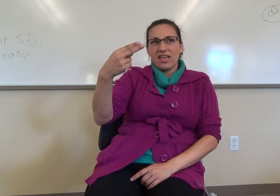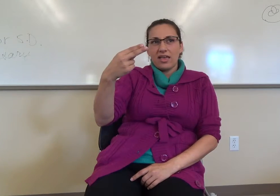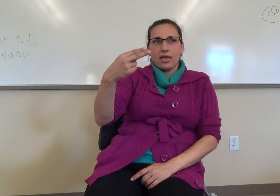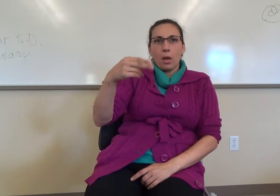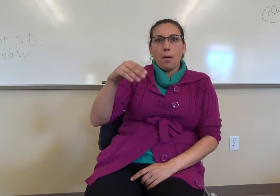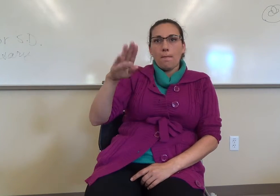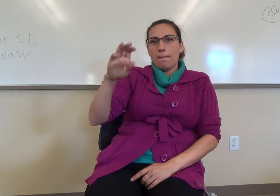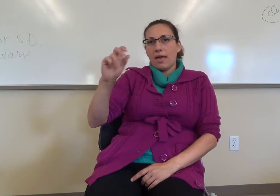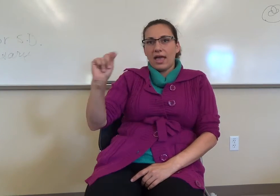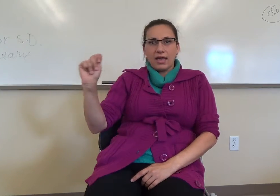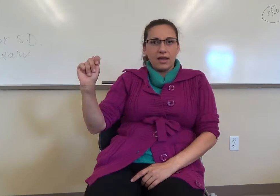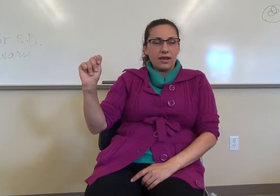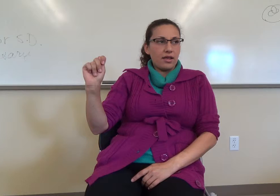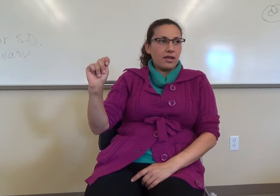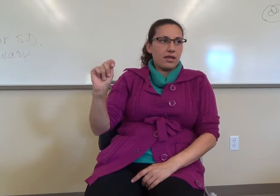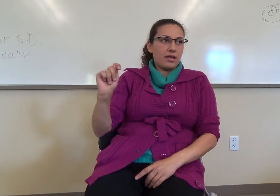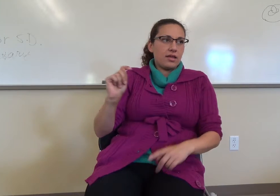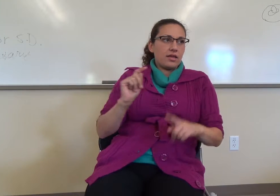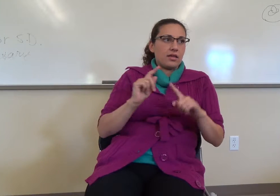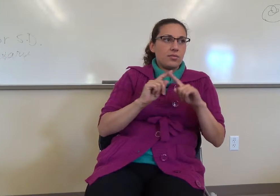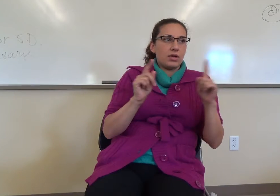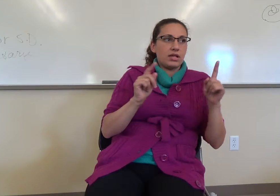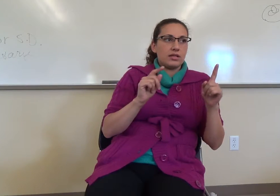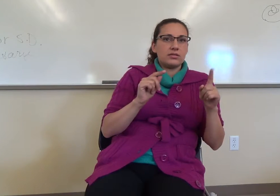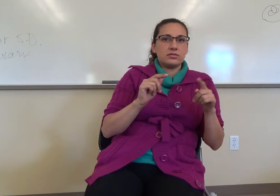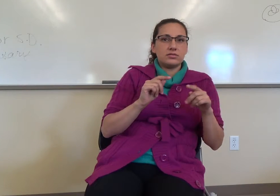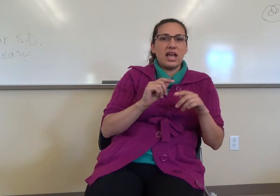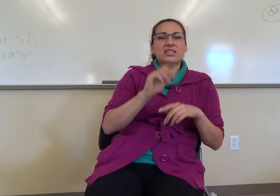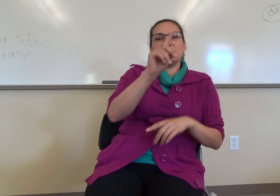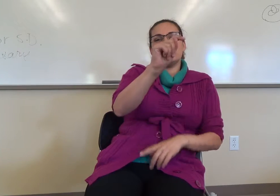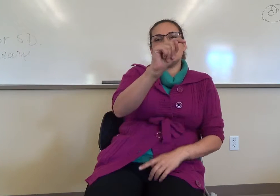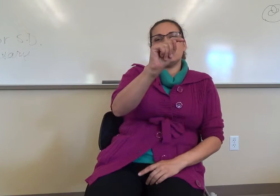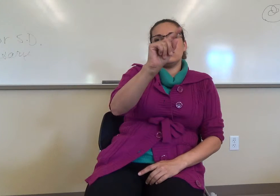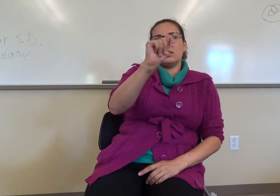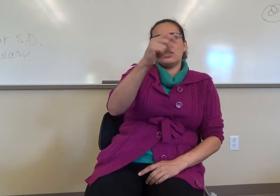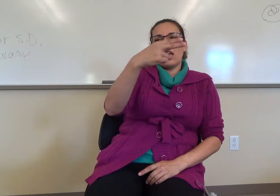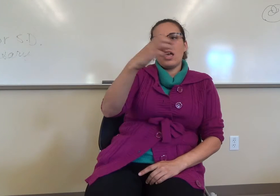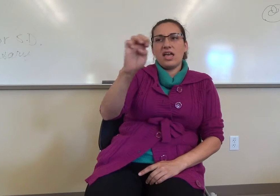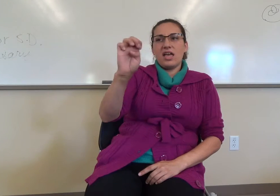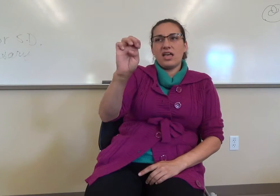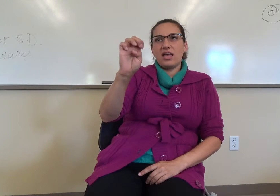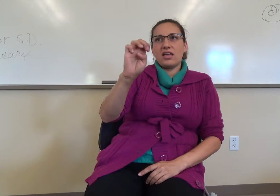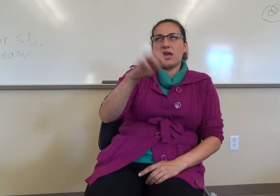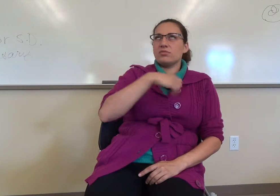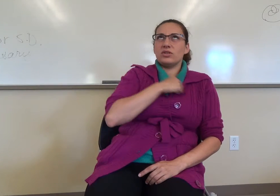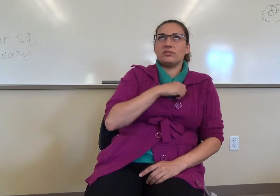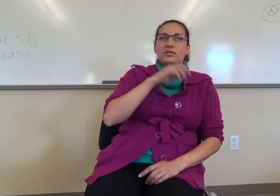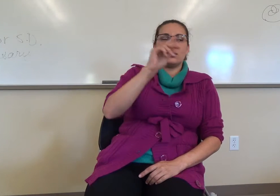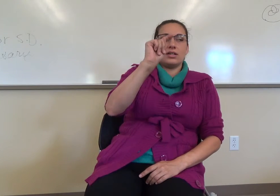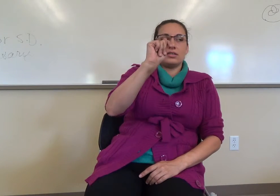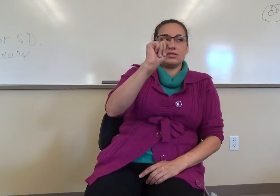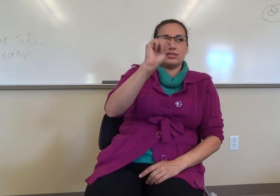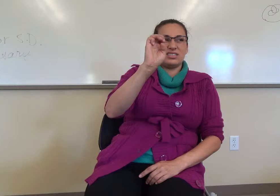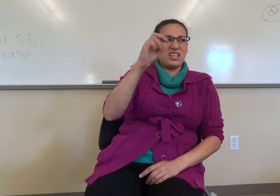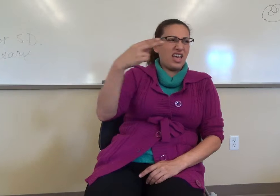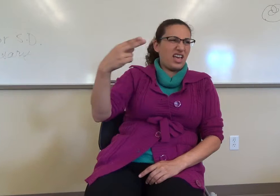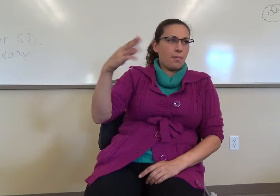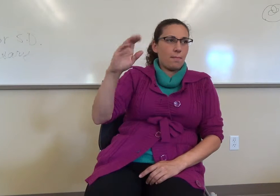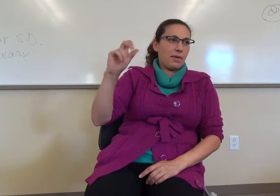Tibet. You usually hear that pronounced Tibetan on the news, you hear it on the news a lot. I expect somebody